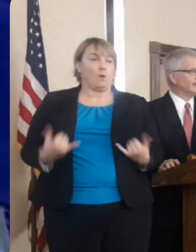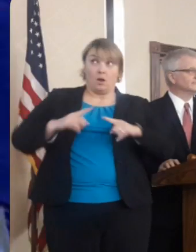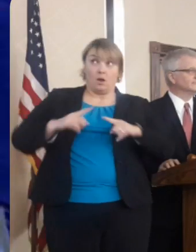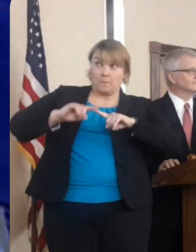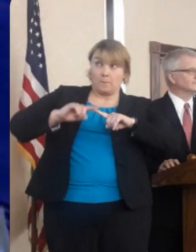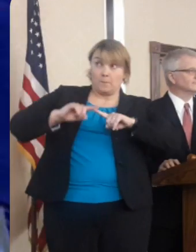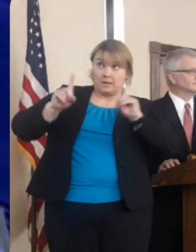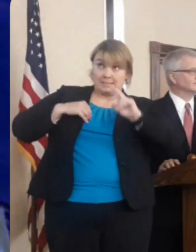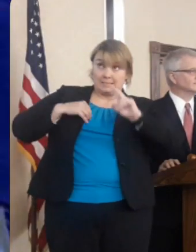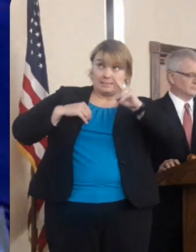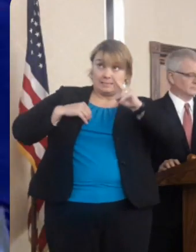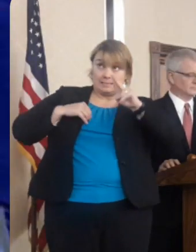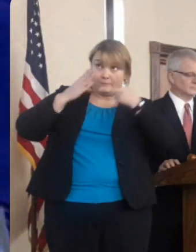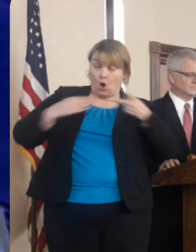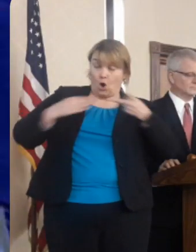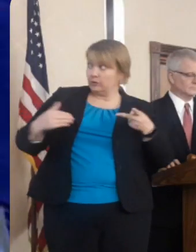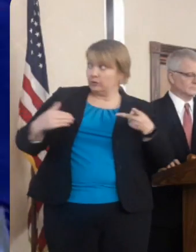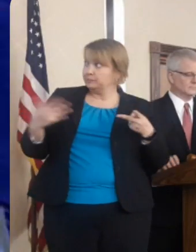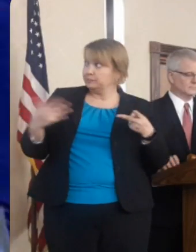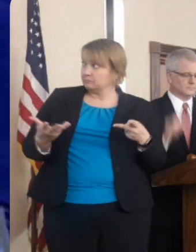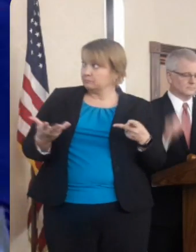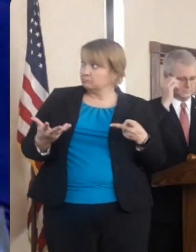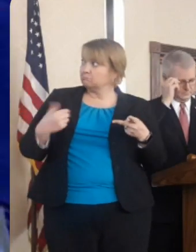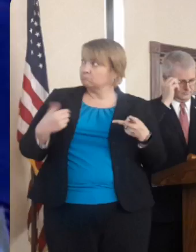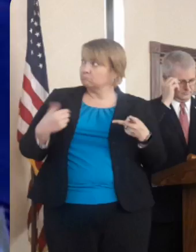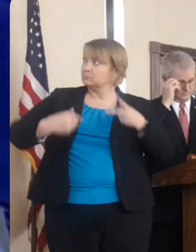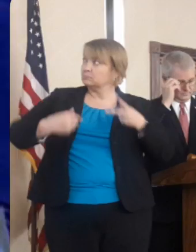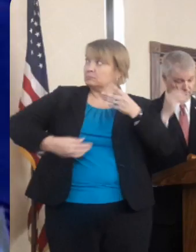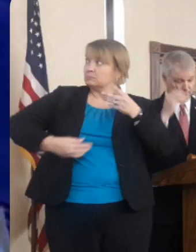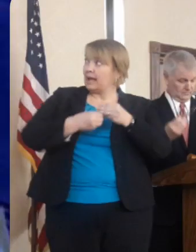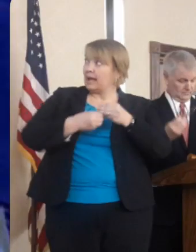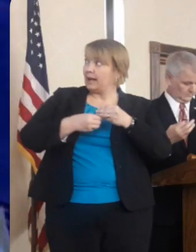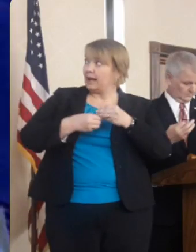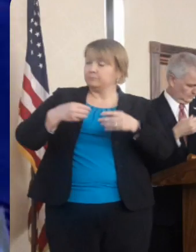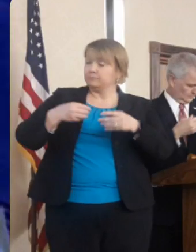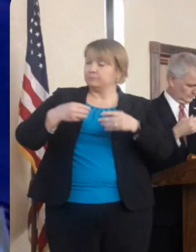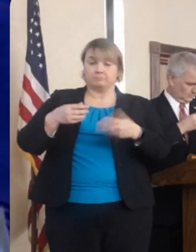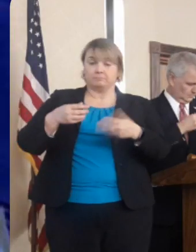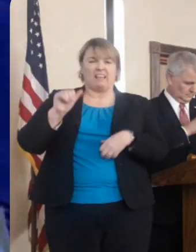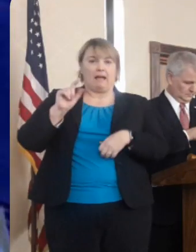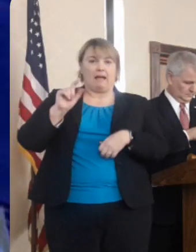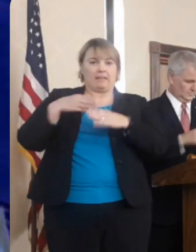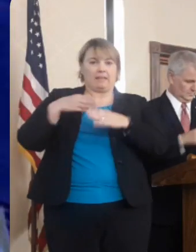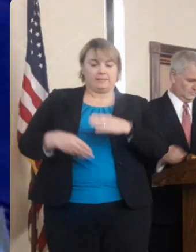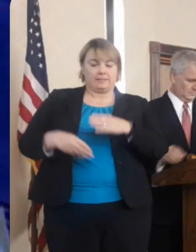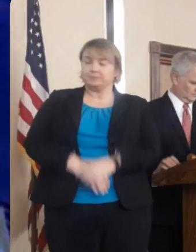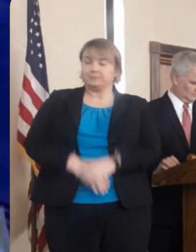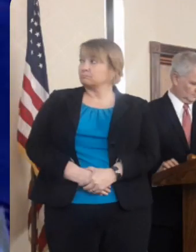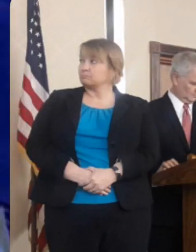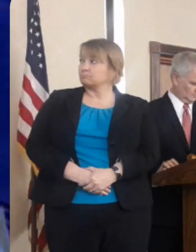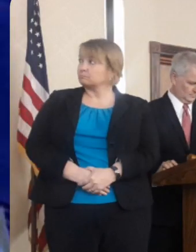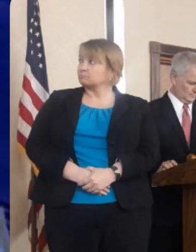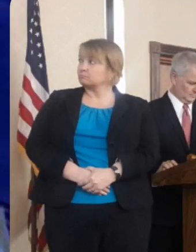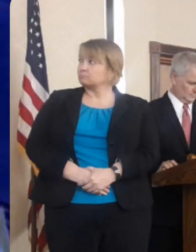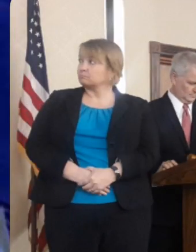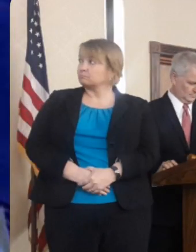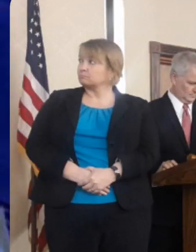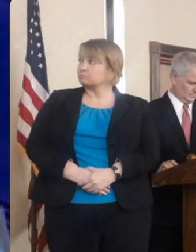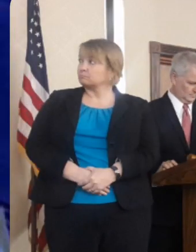second part would be to add at the end of 3.